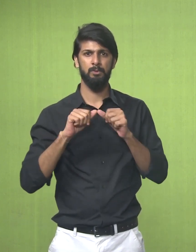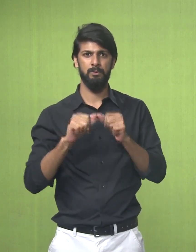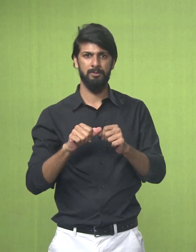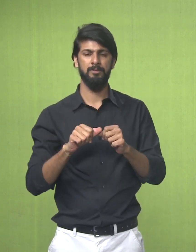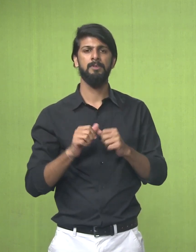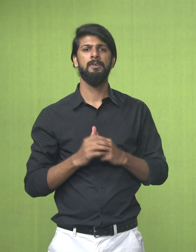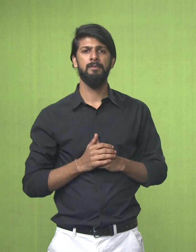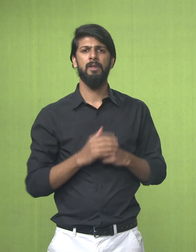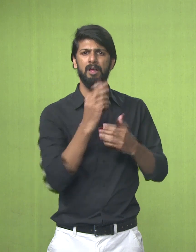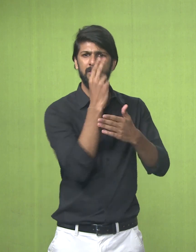Answer number 5,